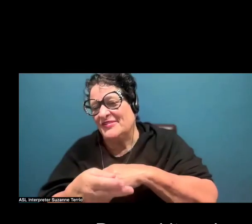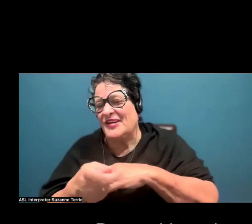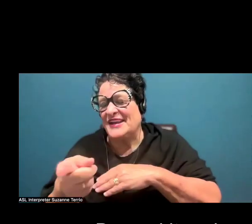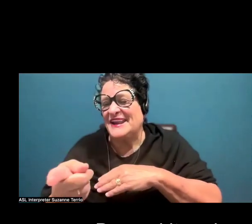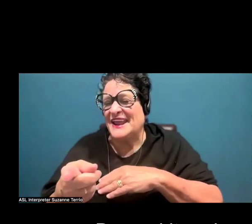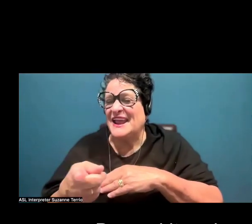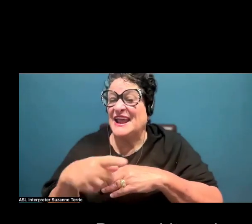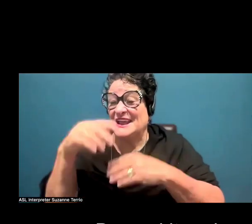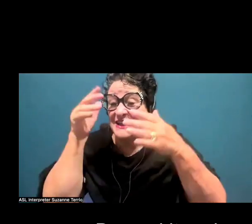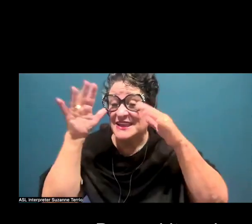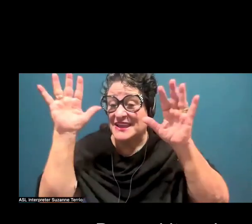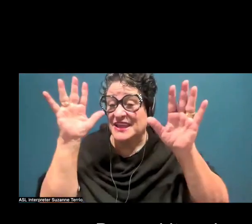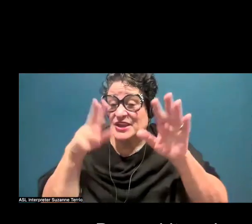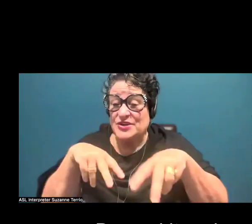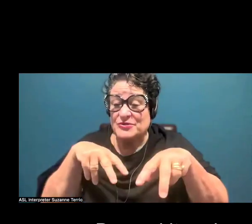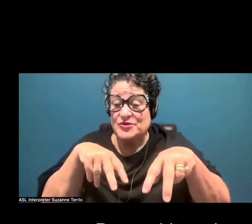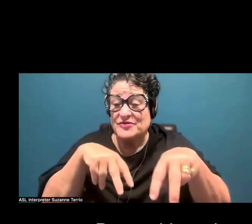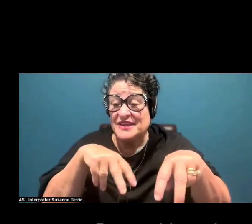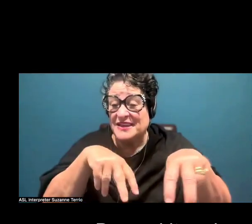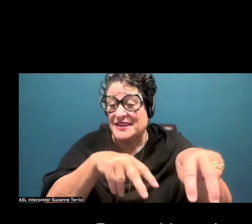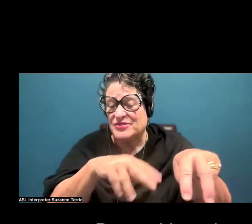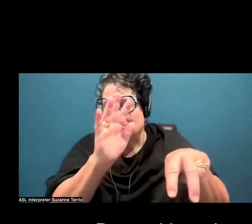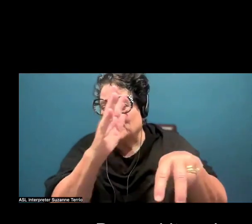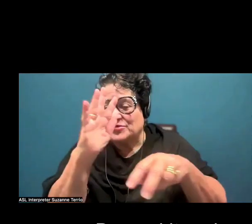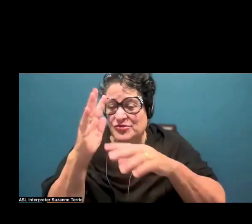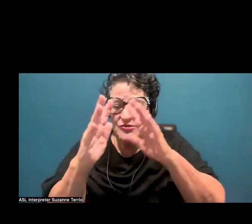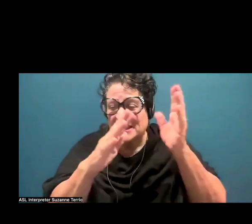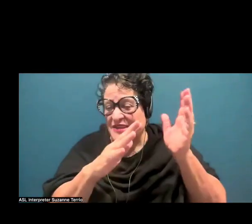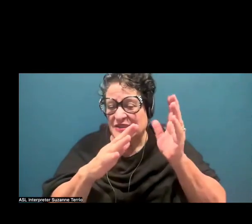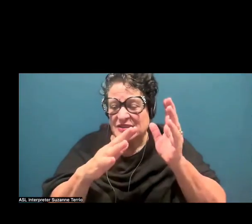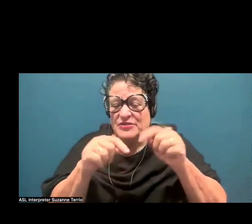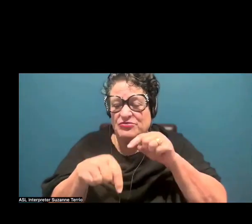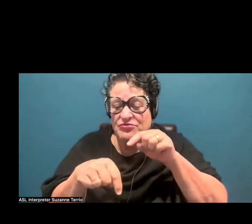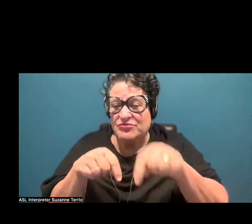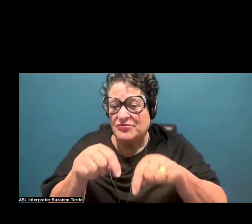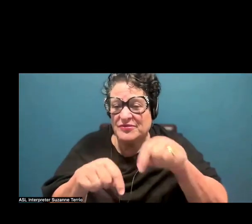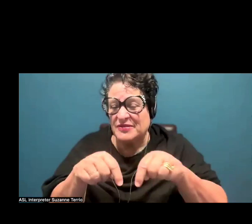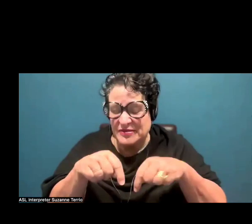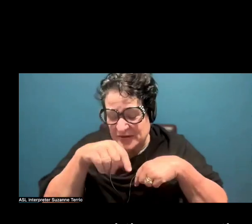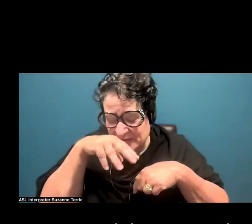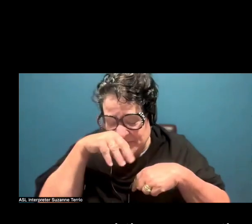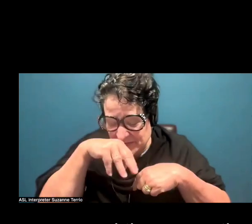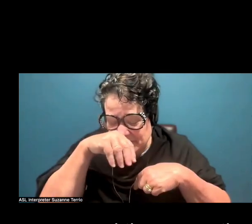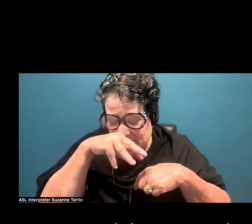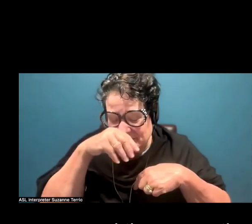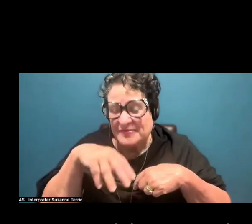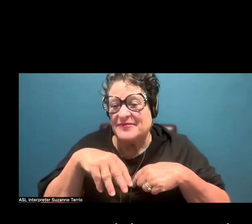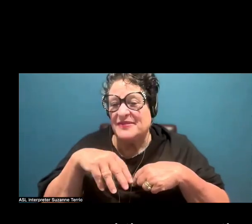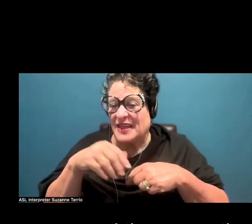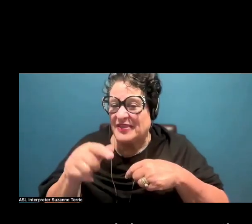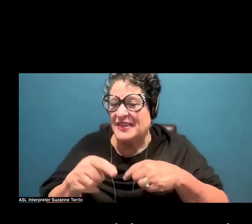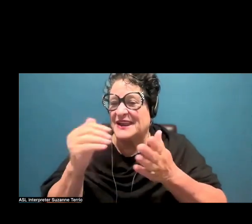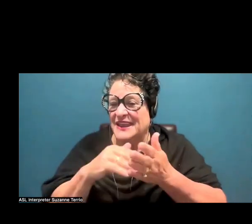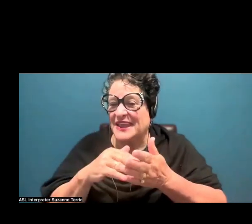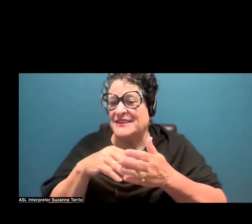a deer was moving stiffly through the trees, taking 3 steps before bending to sniff the ground, and then repeating the whole